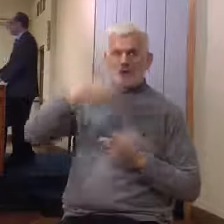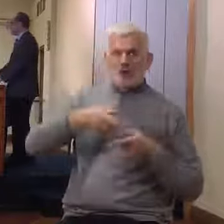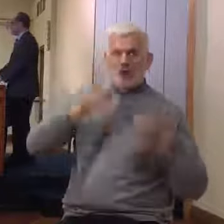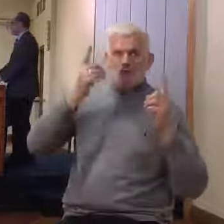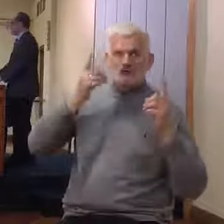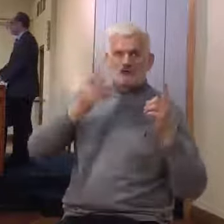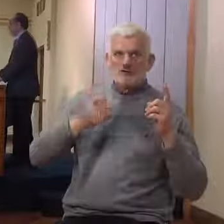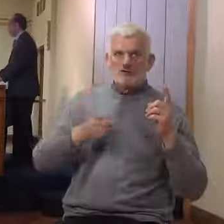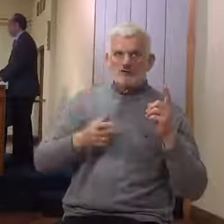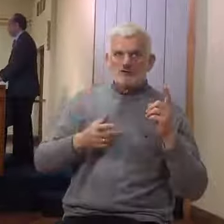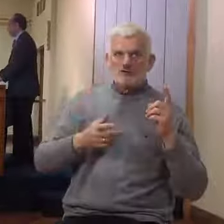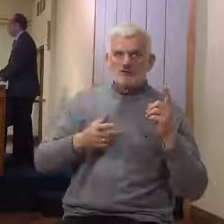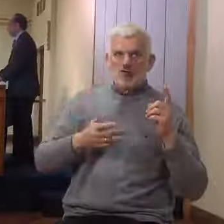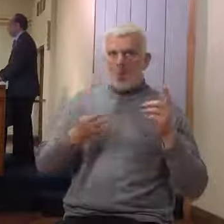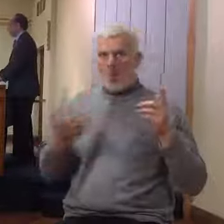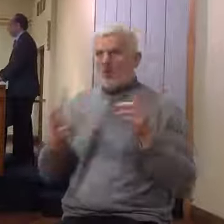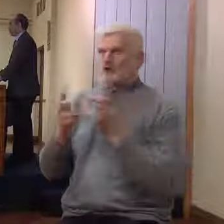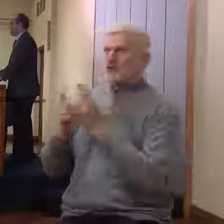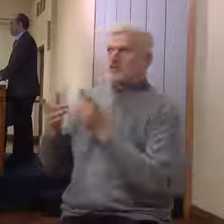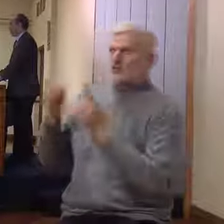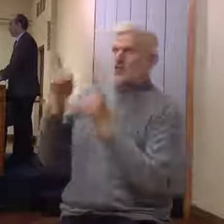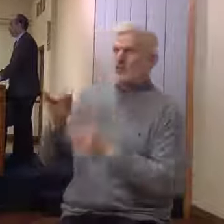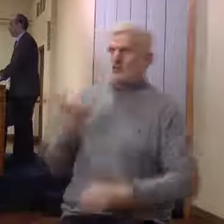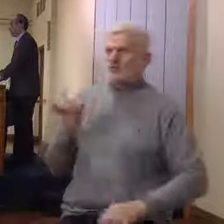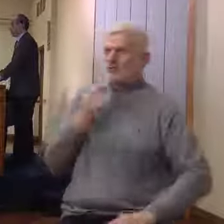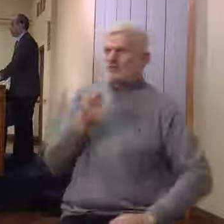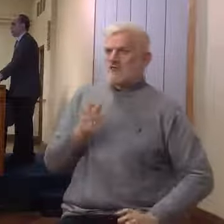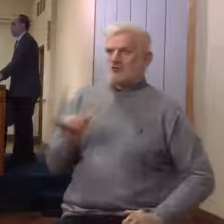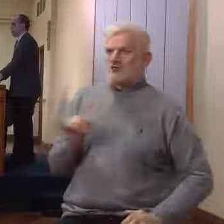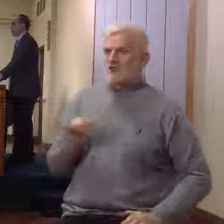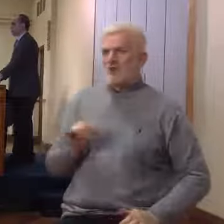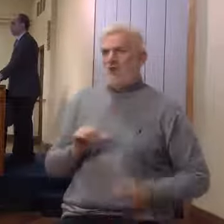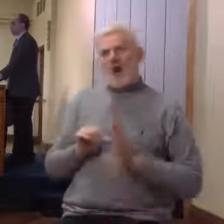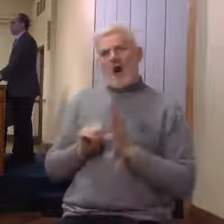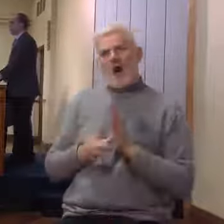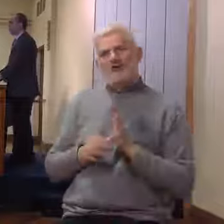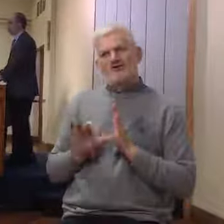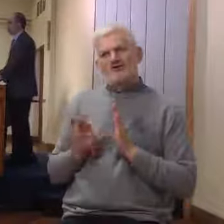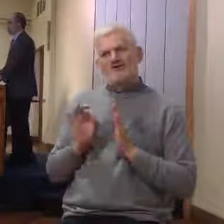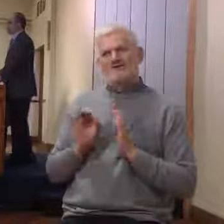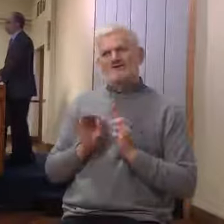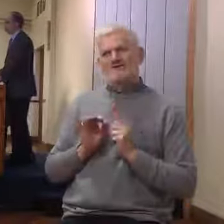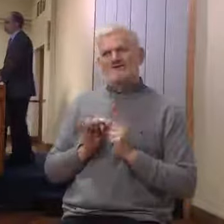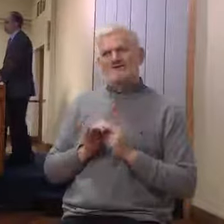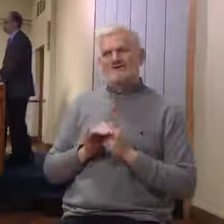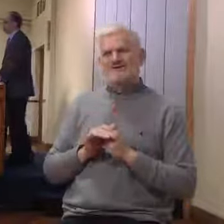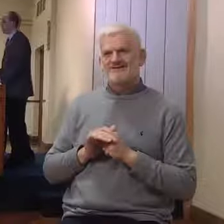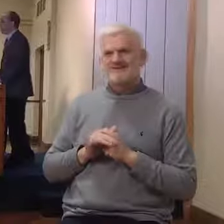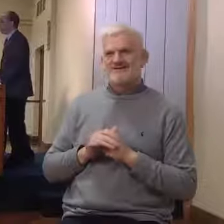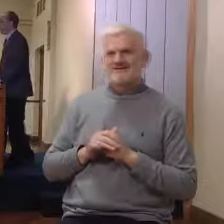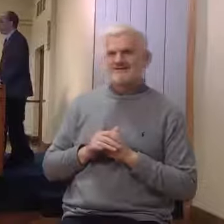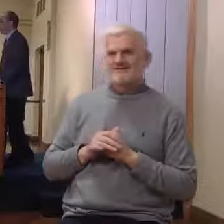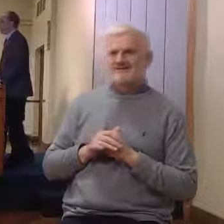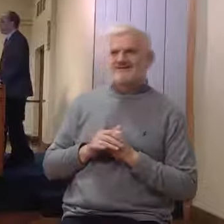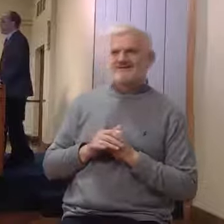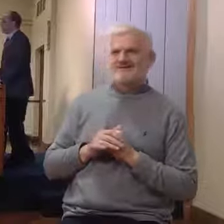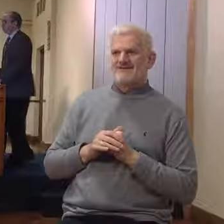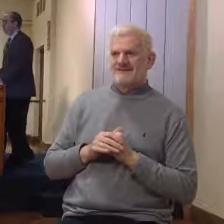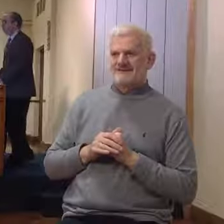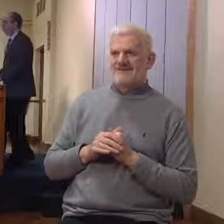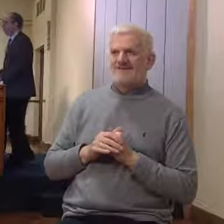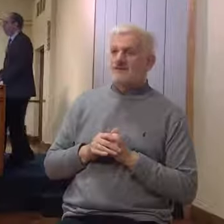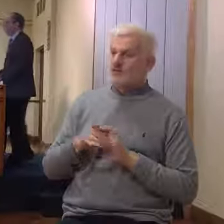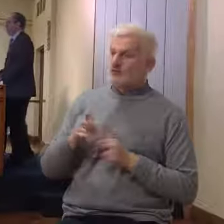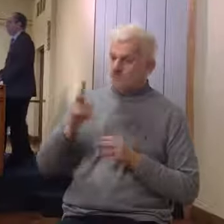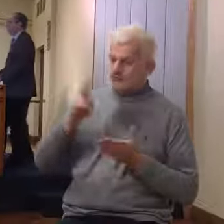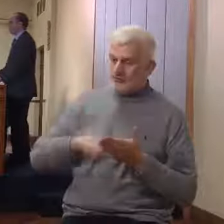say, Jesus is Lord. And I can tell you, when you read church history,